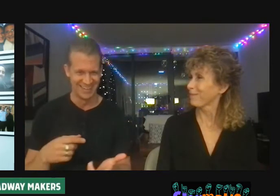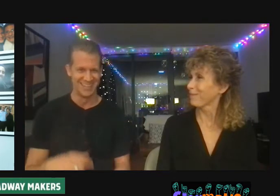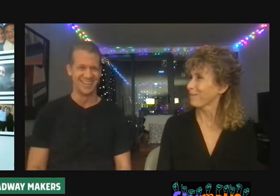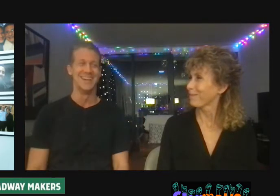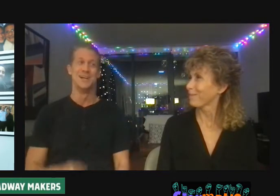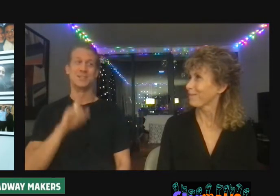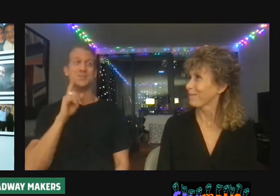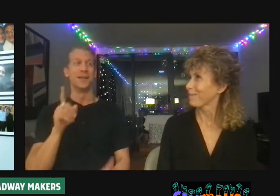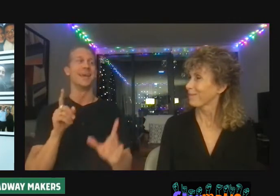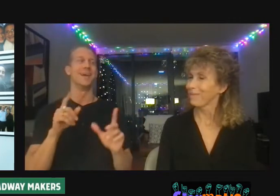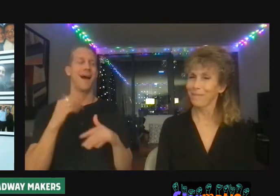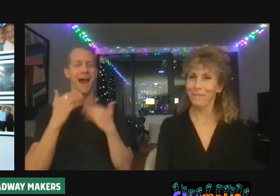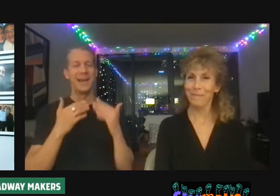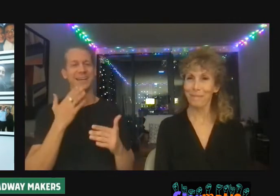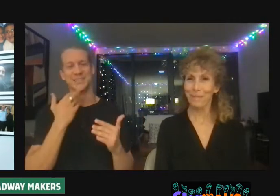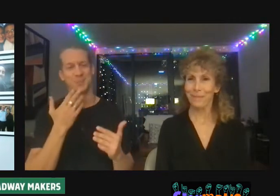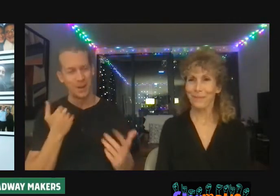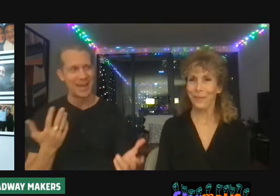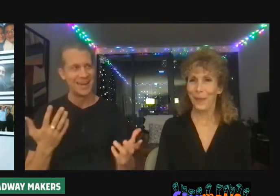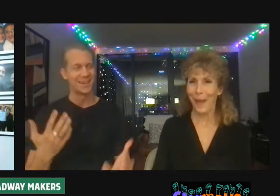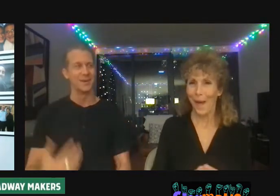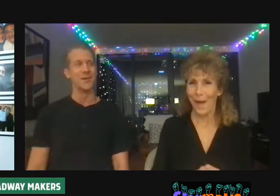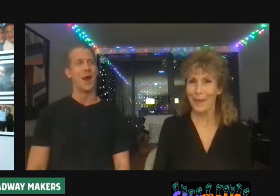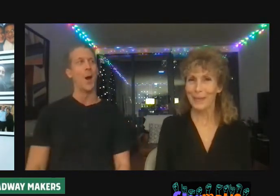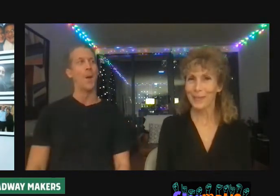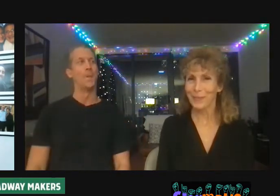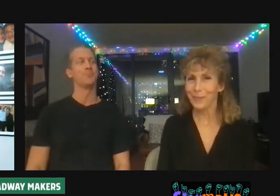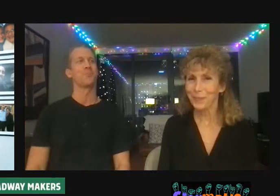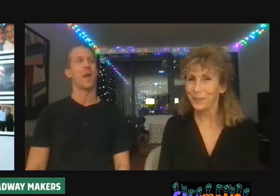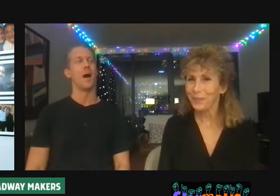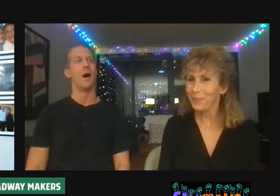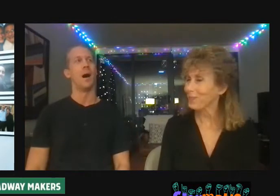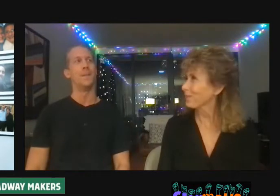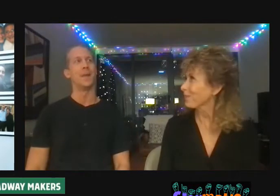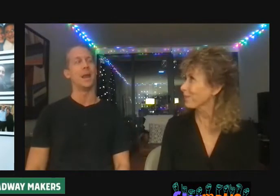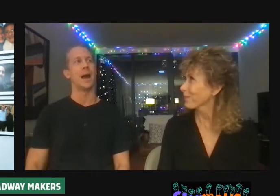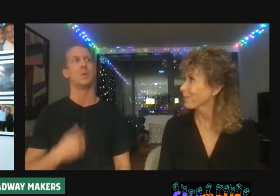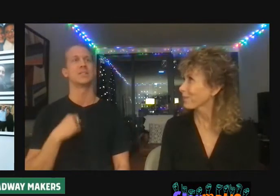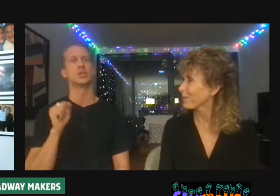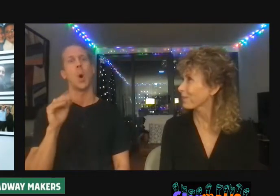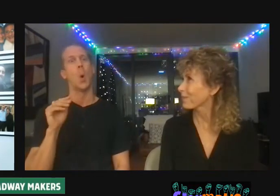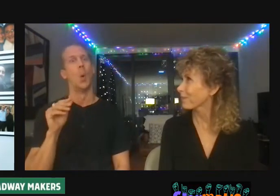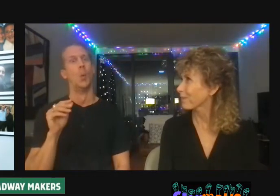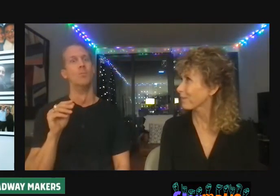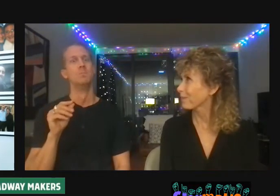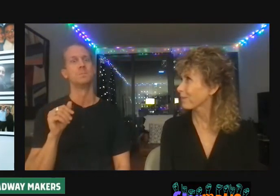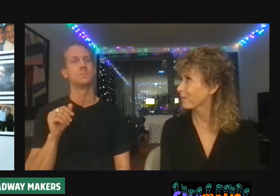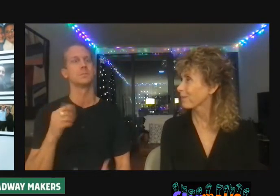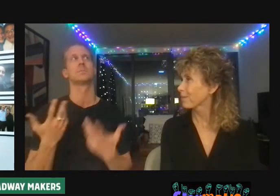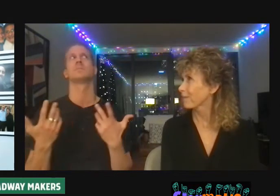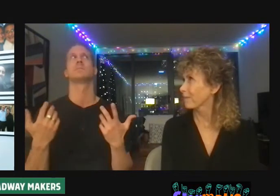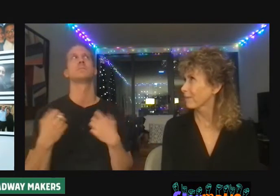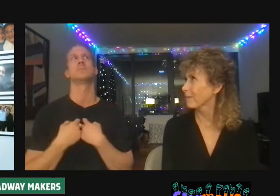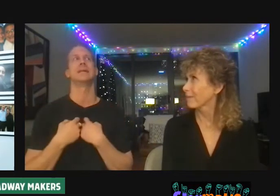but she's really kind and sweet, you know. And I was so